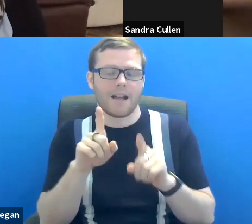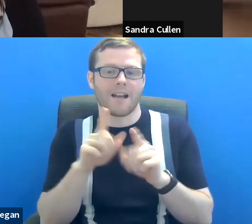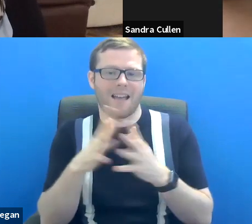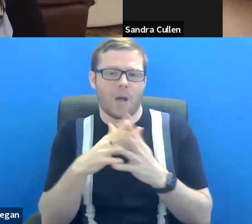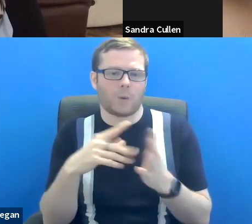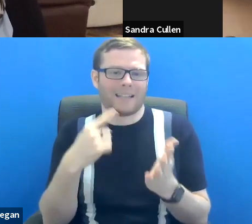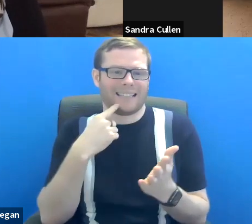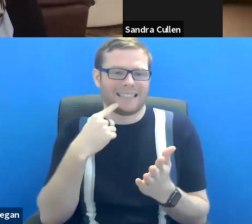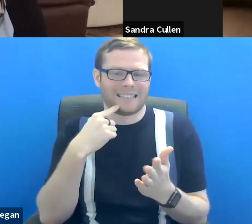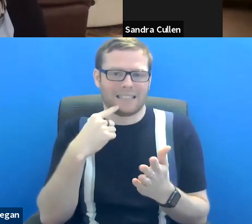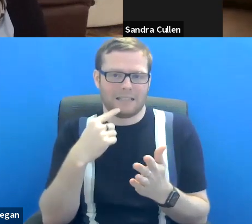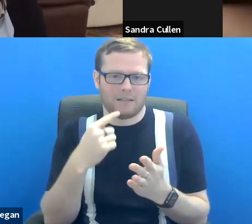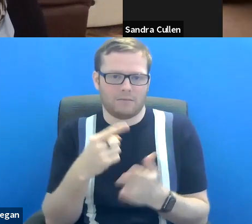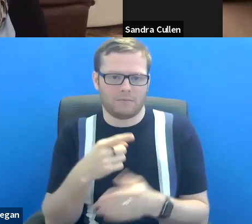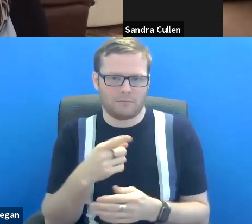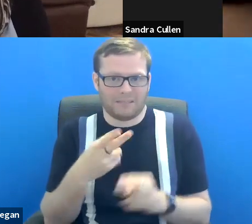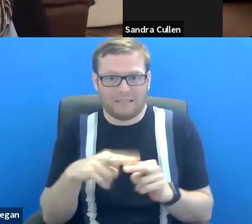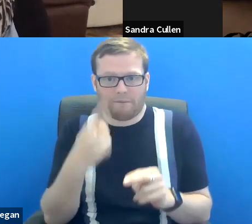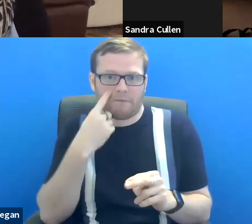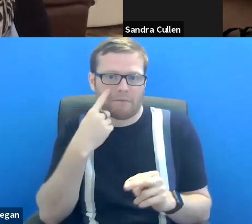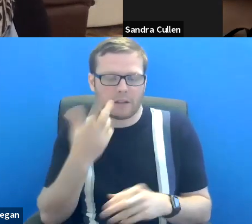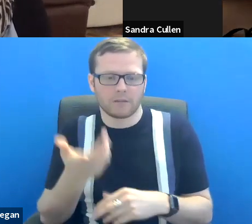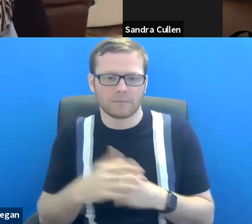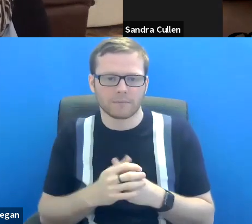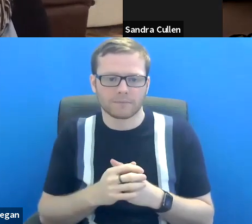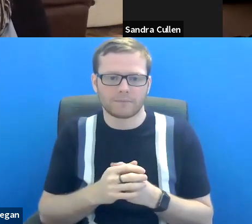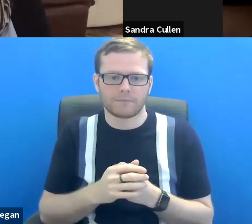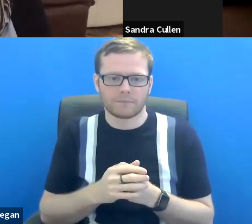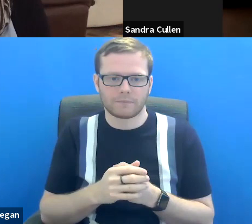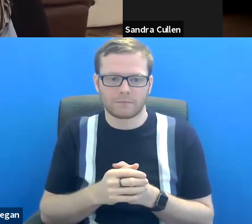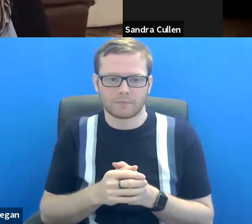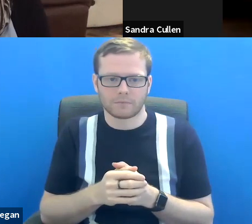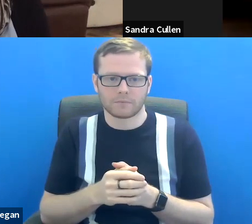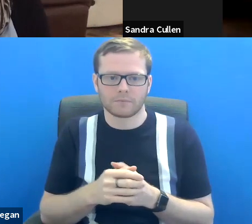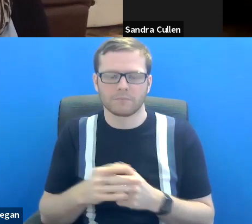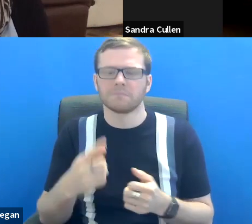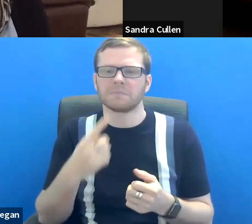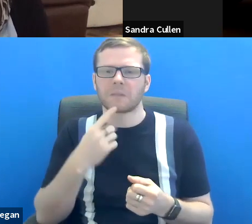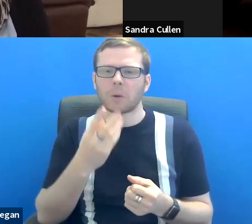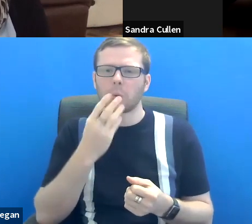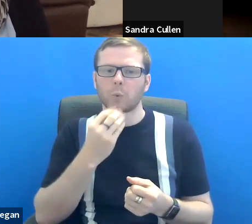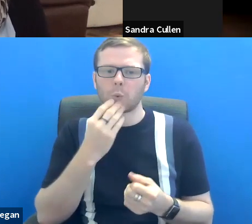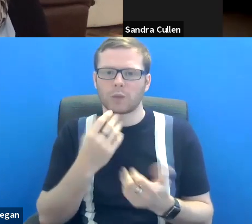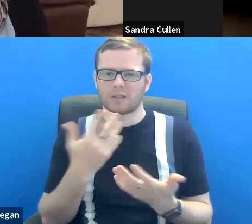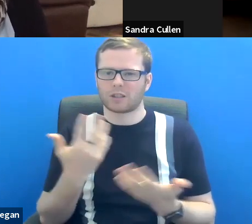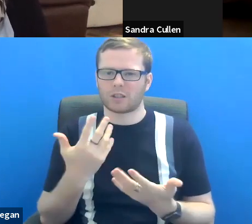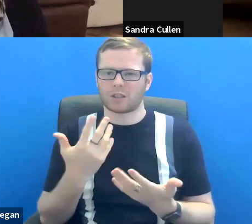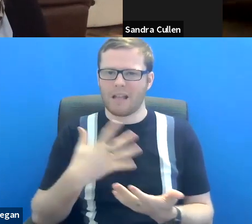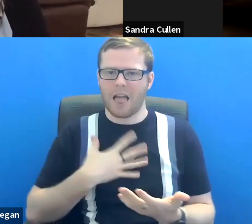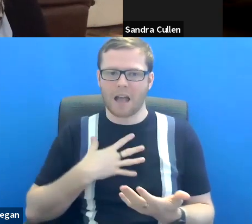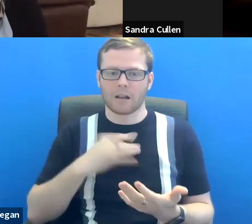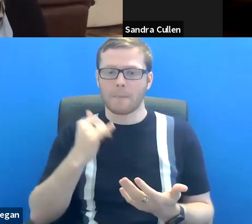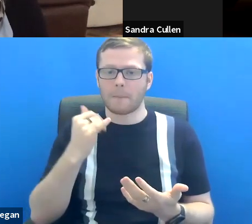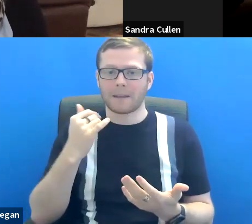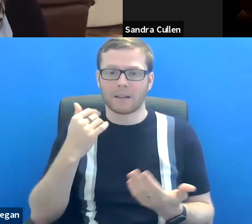you want to try it, you can do it. So you put, I would say, something that you like. So maybe a little scarf that